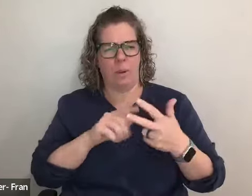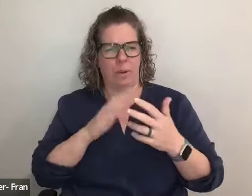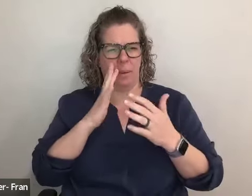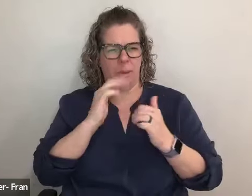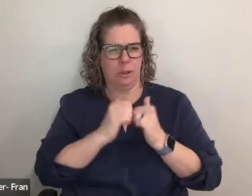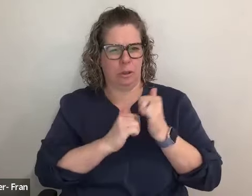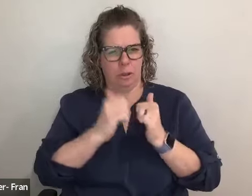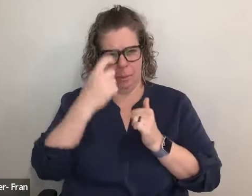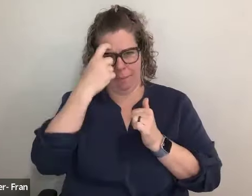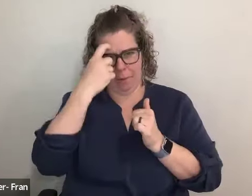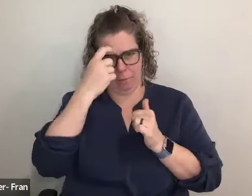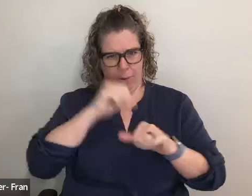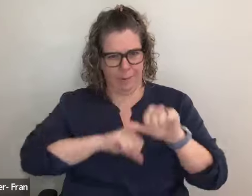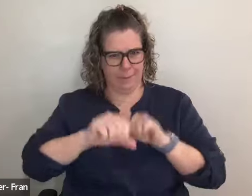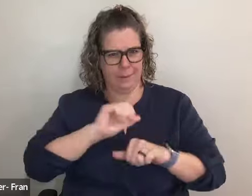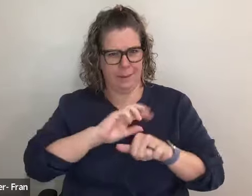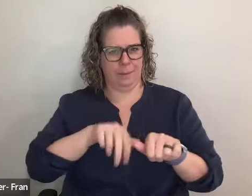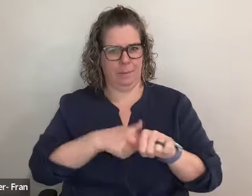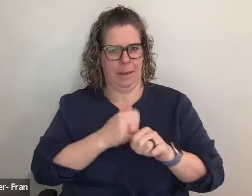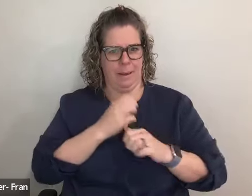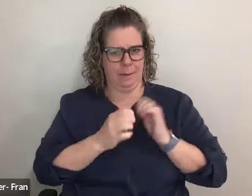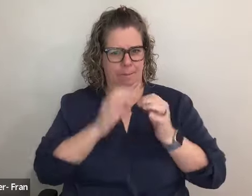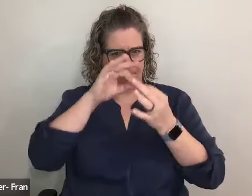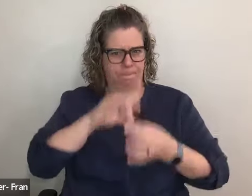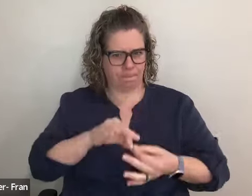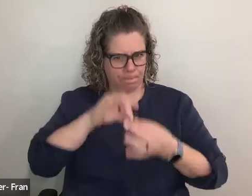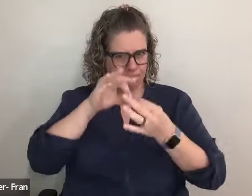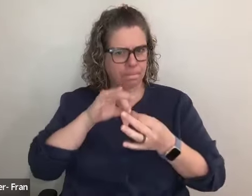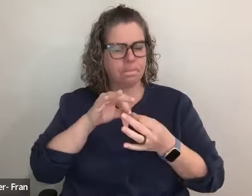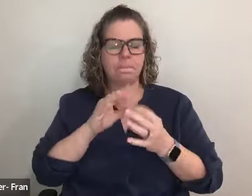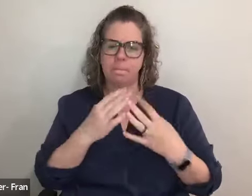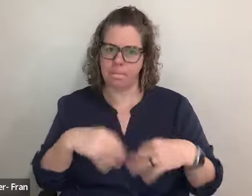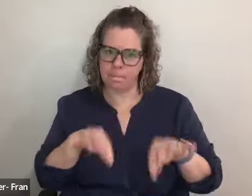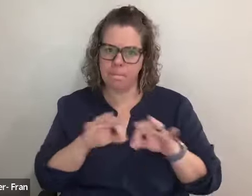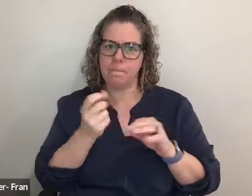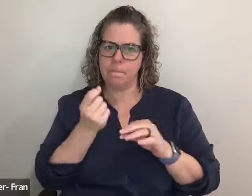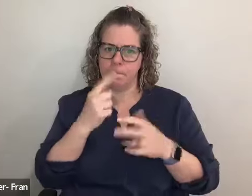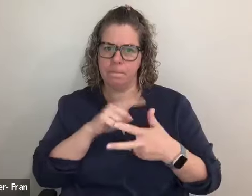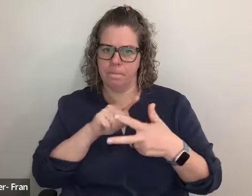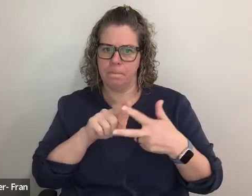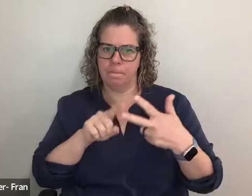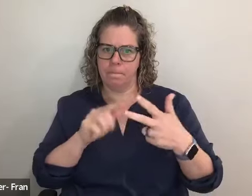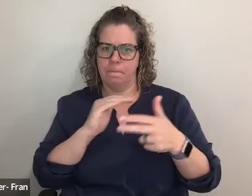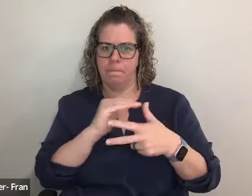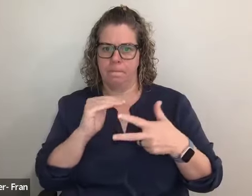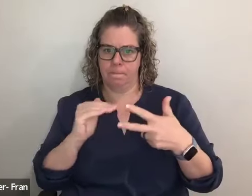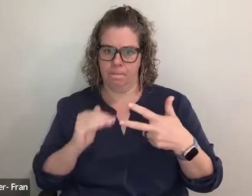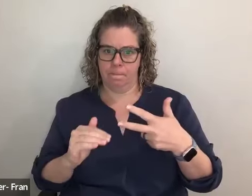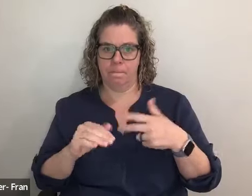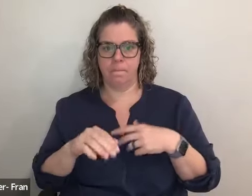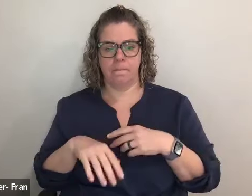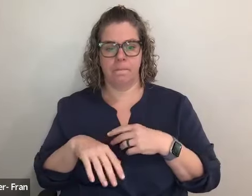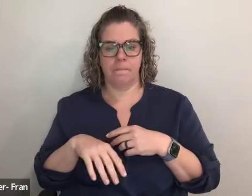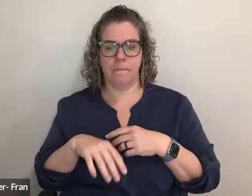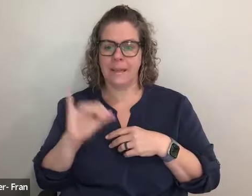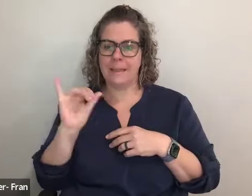explanation of the brain science. But it's an important component because also, like the micro pennies